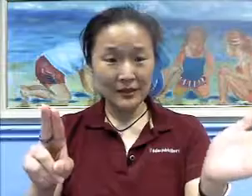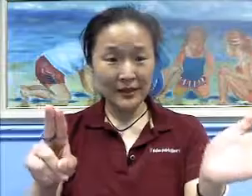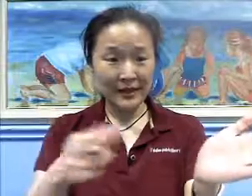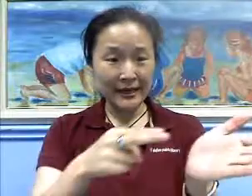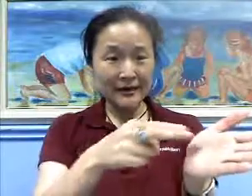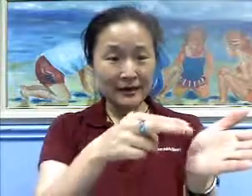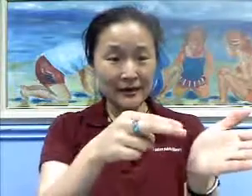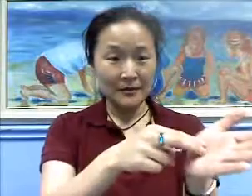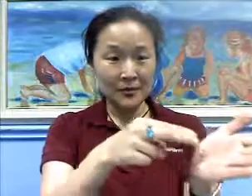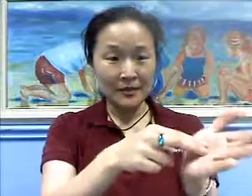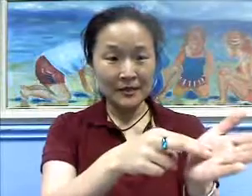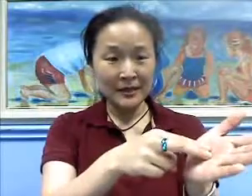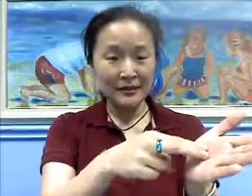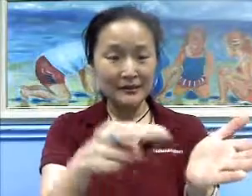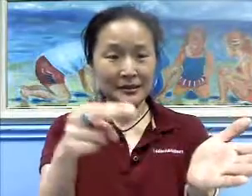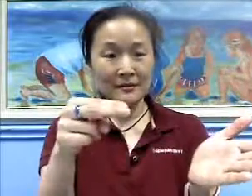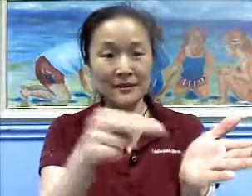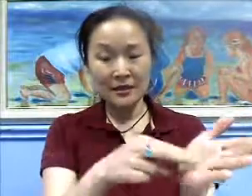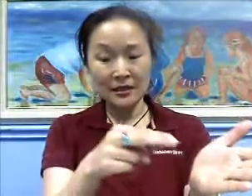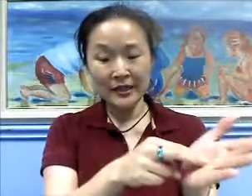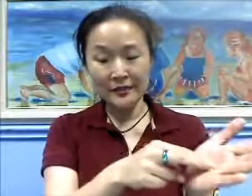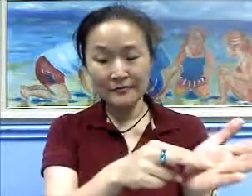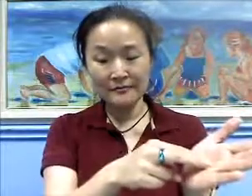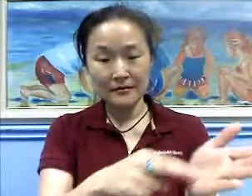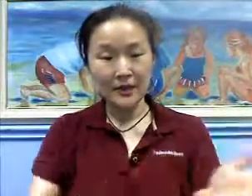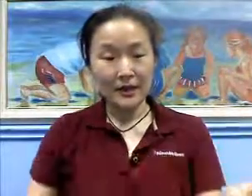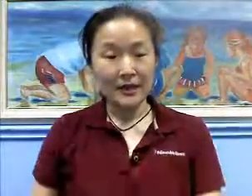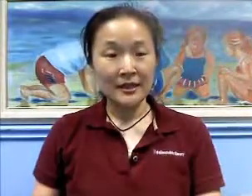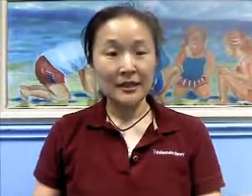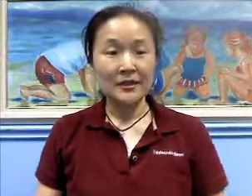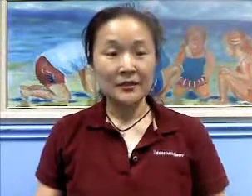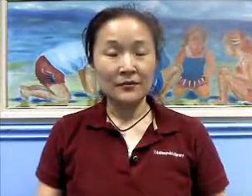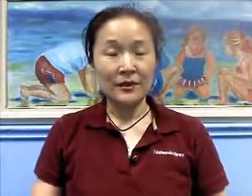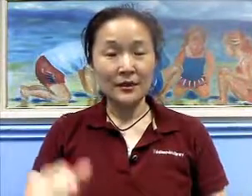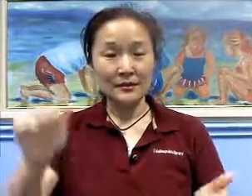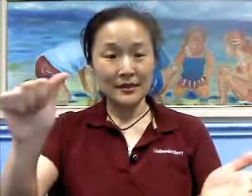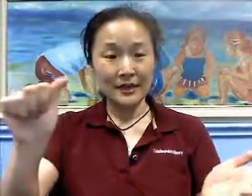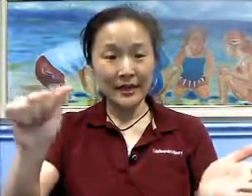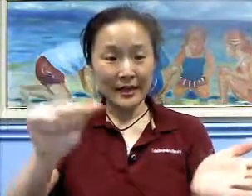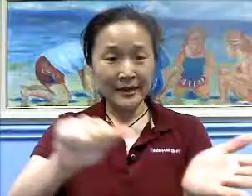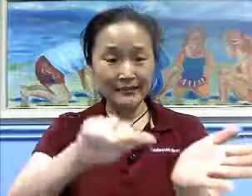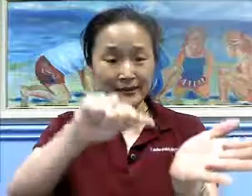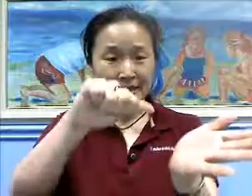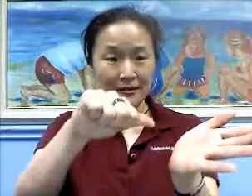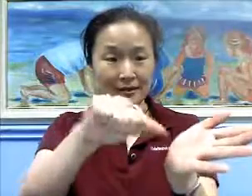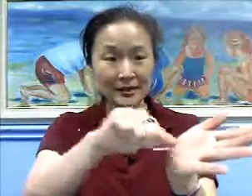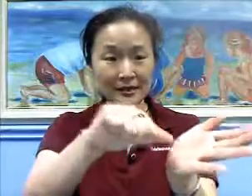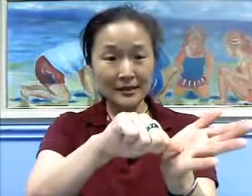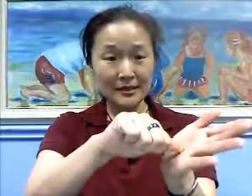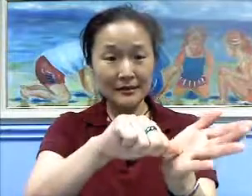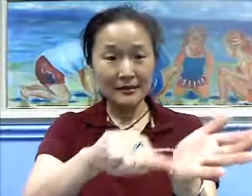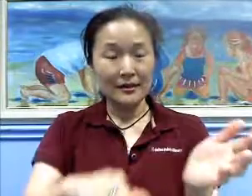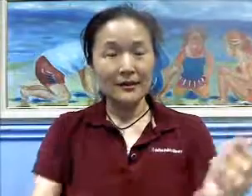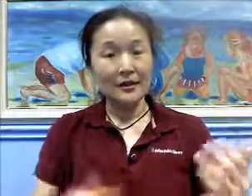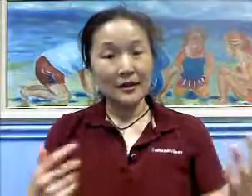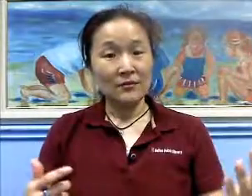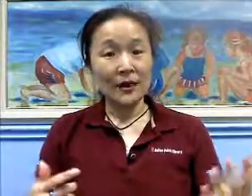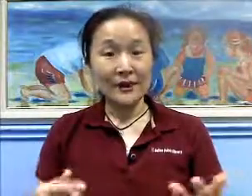your open hand and point in the middle. So Syria. And then Iran. Take an A like this. Iraq.